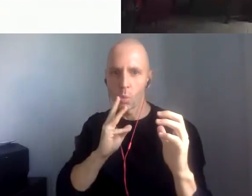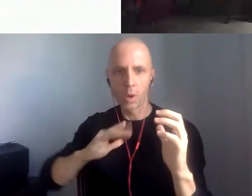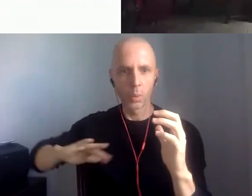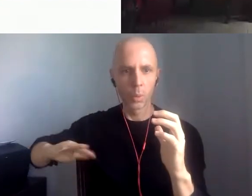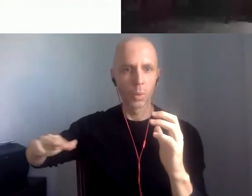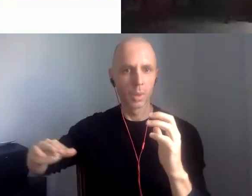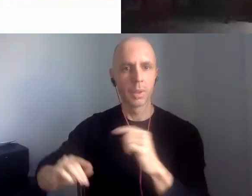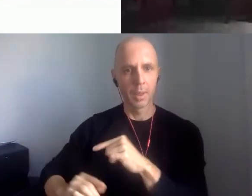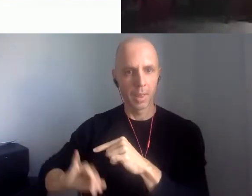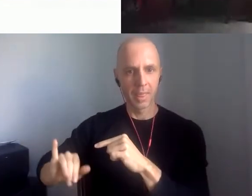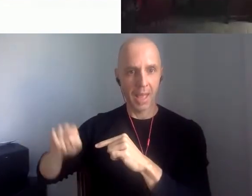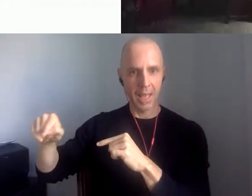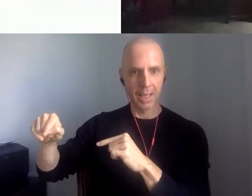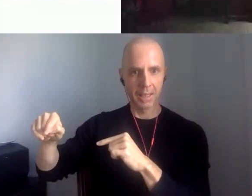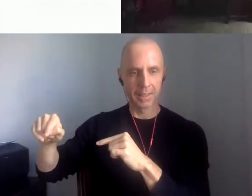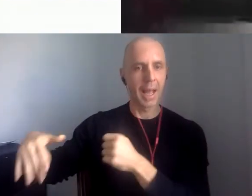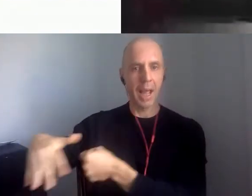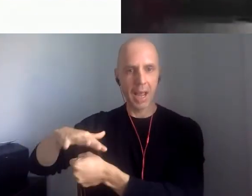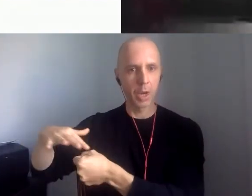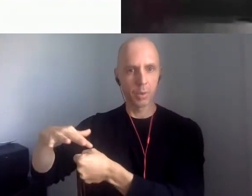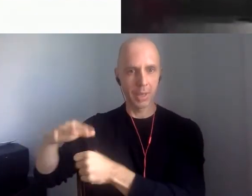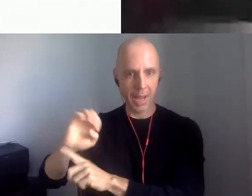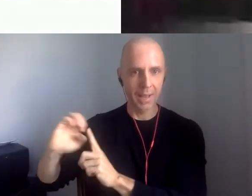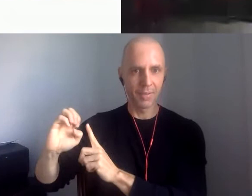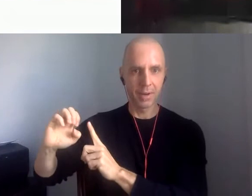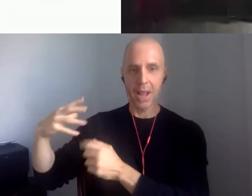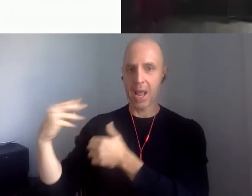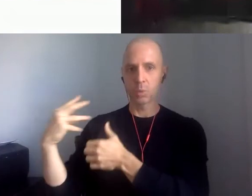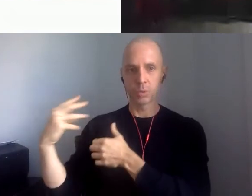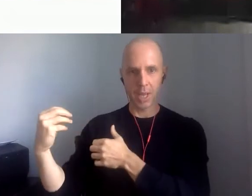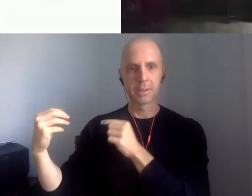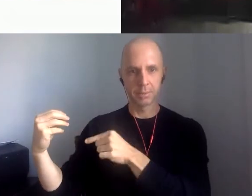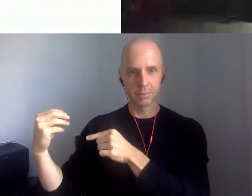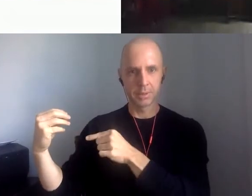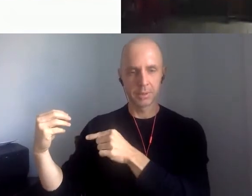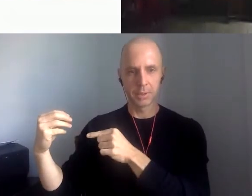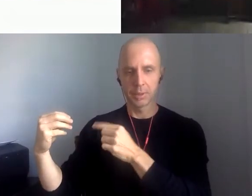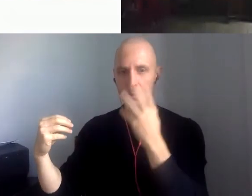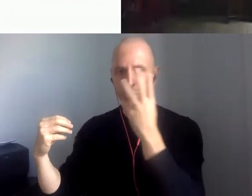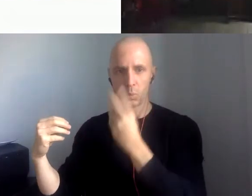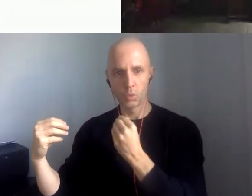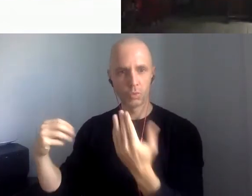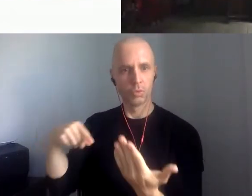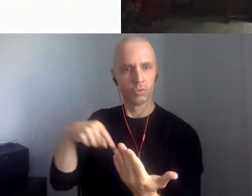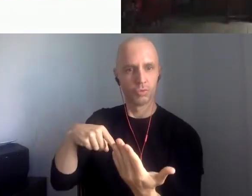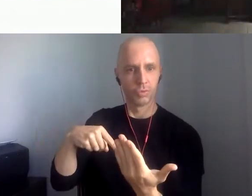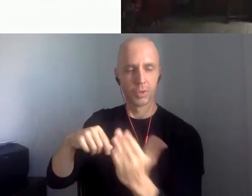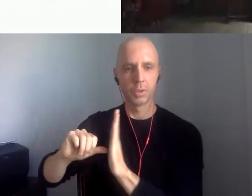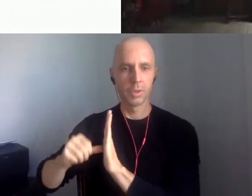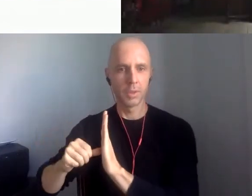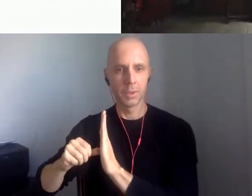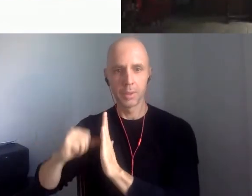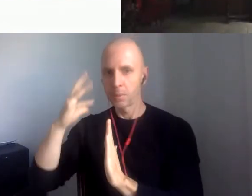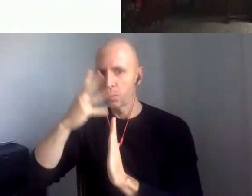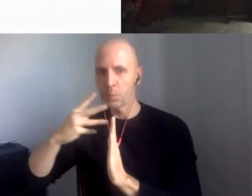the exterior of the castle is still intact. The parkland is still in quite nice shape. So it's emphasized as being really surrounded, in some ways dominated